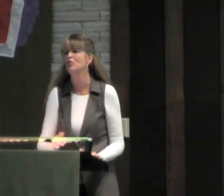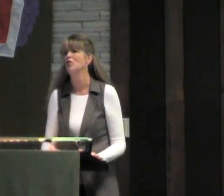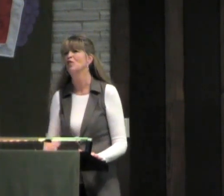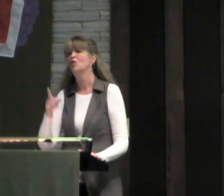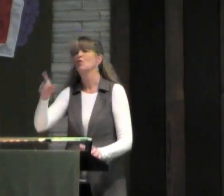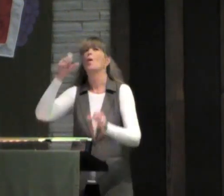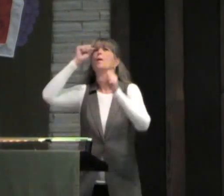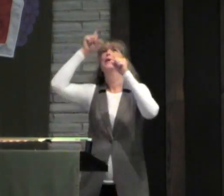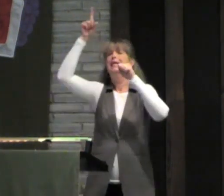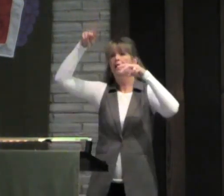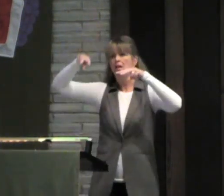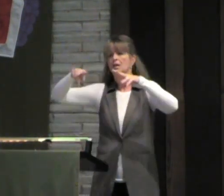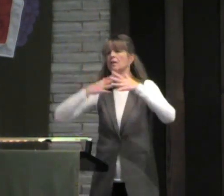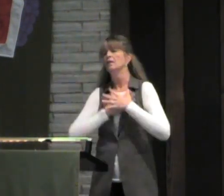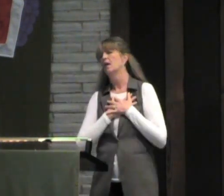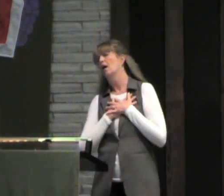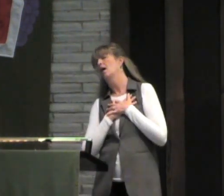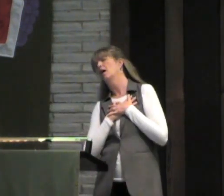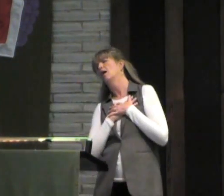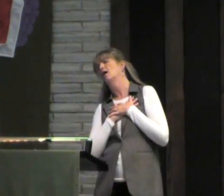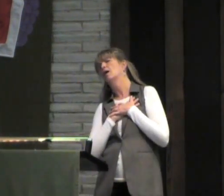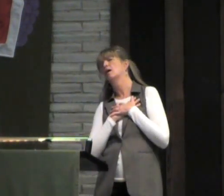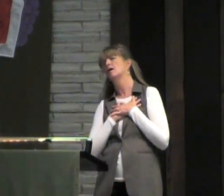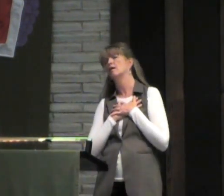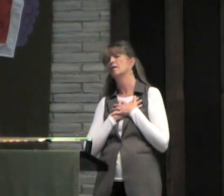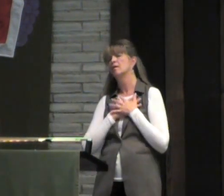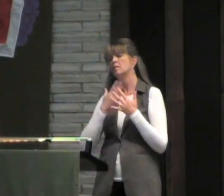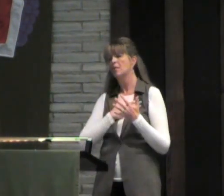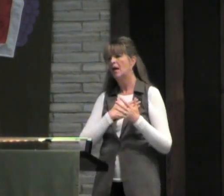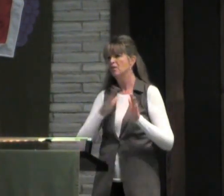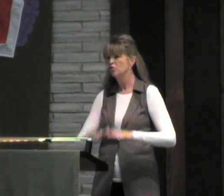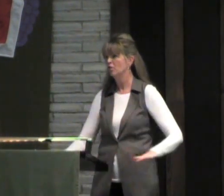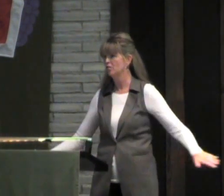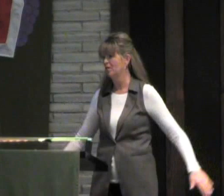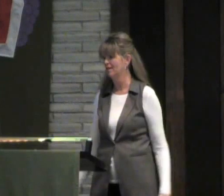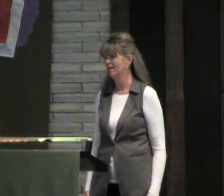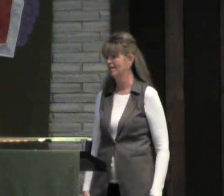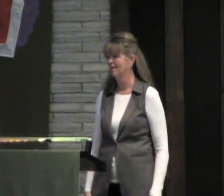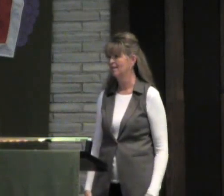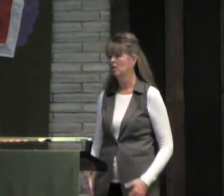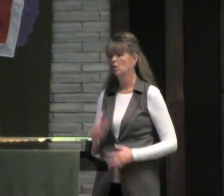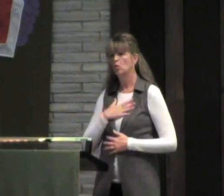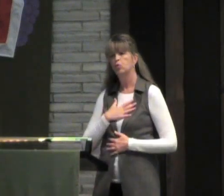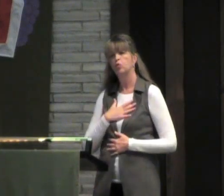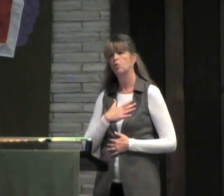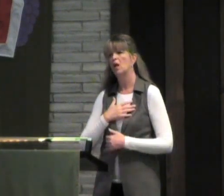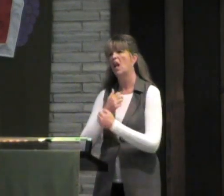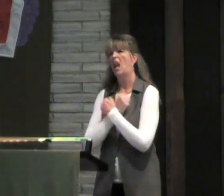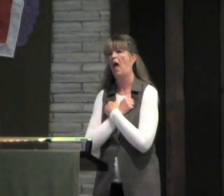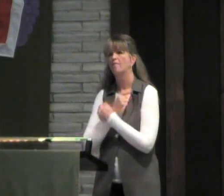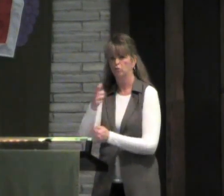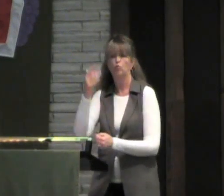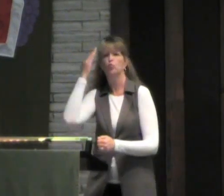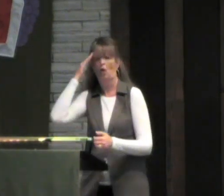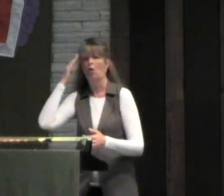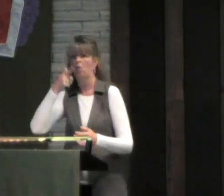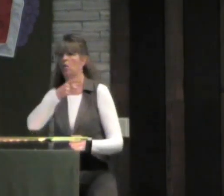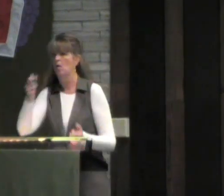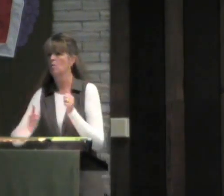cherishes you. And God looks down on you with love as his children. And he